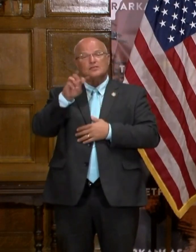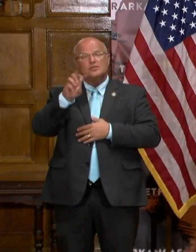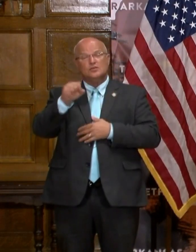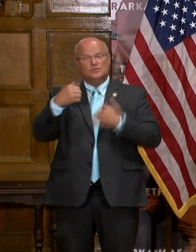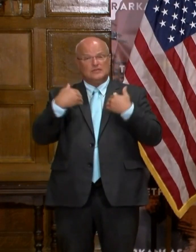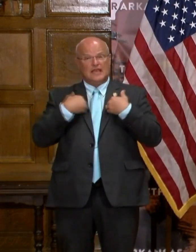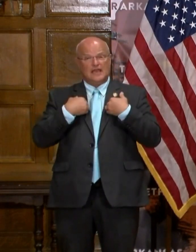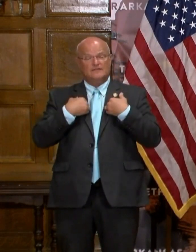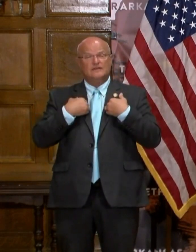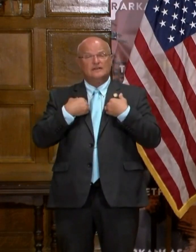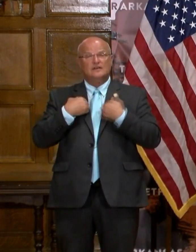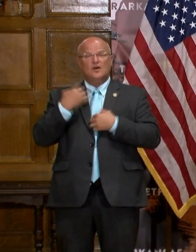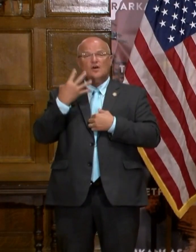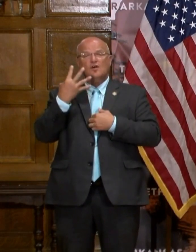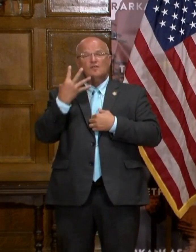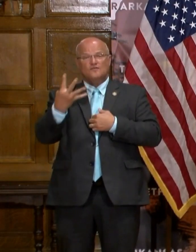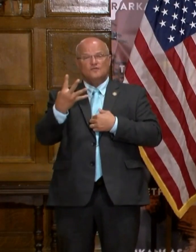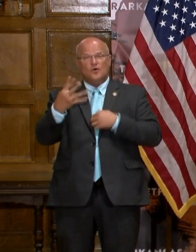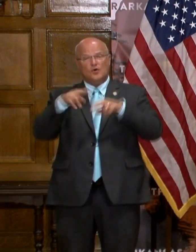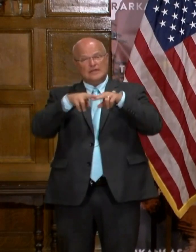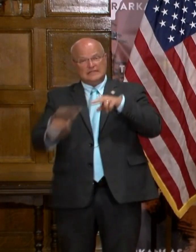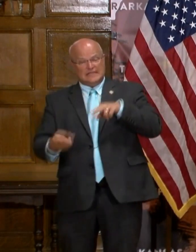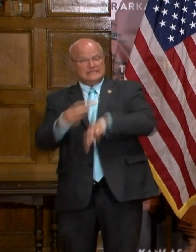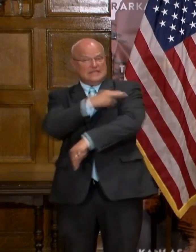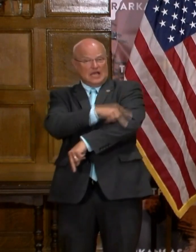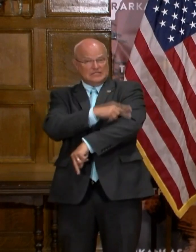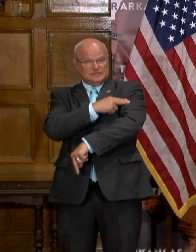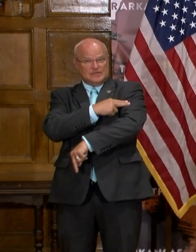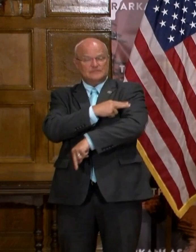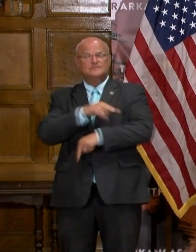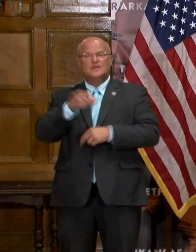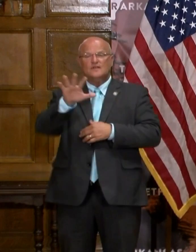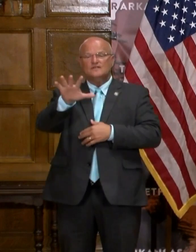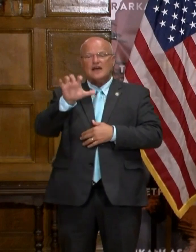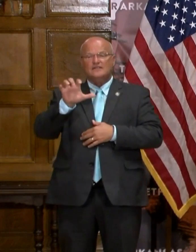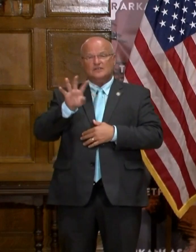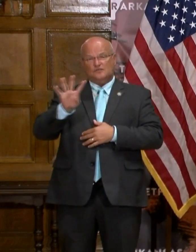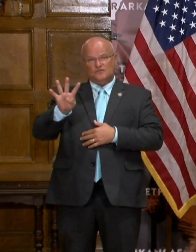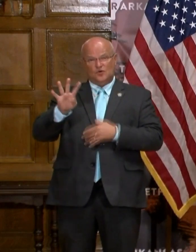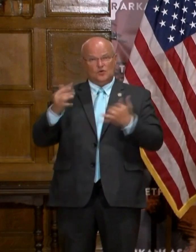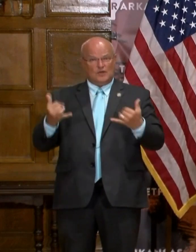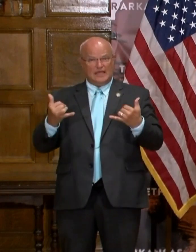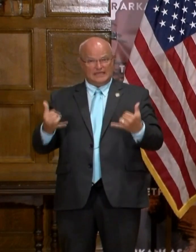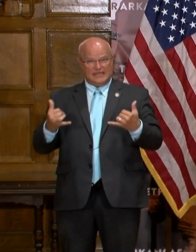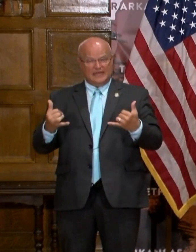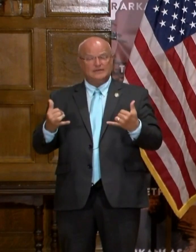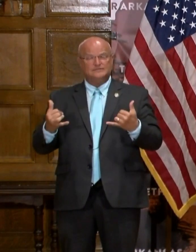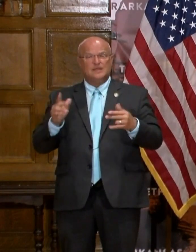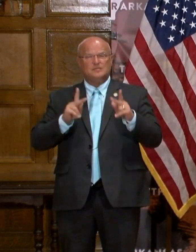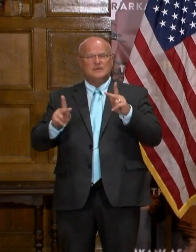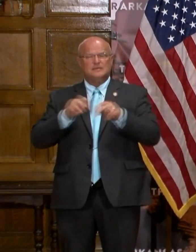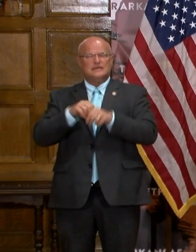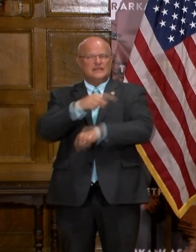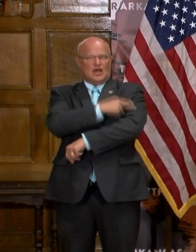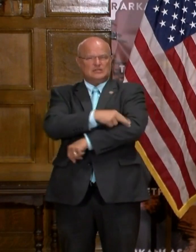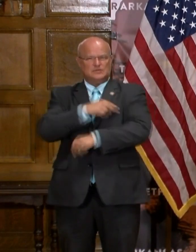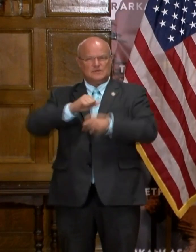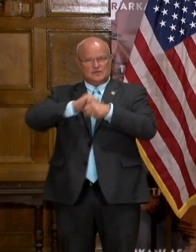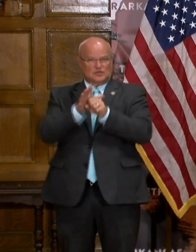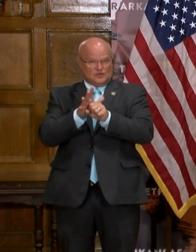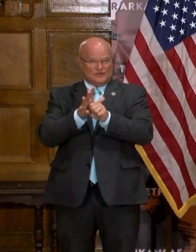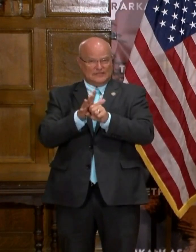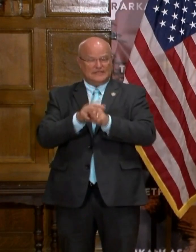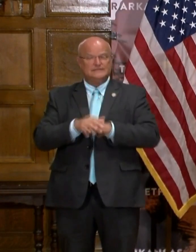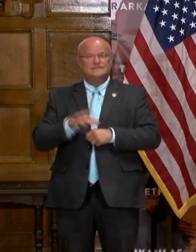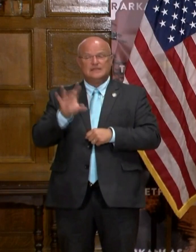have 4 fewer hospitalizations, so it's down to 504 as the number of Arkansans hospitalized. We